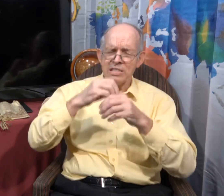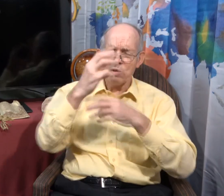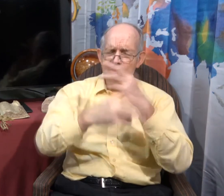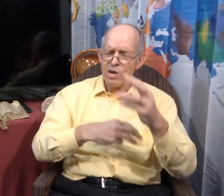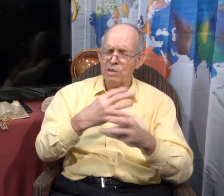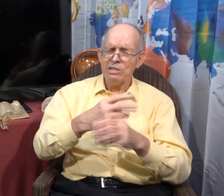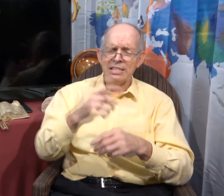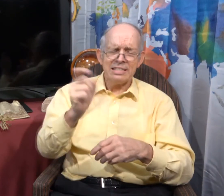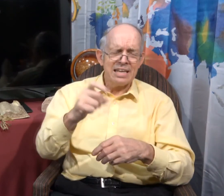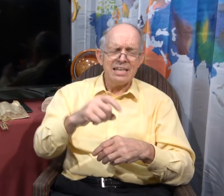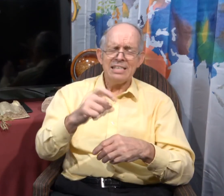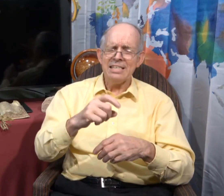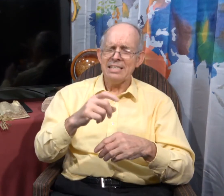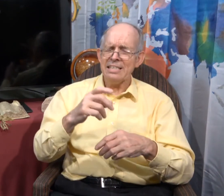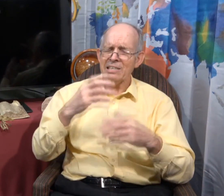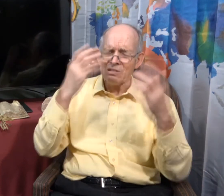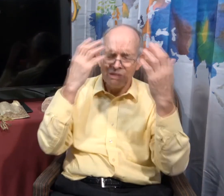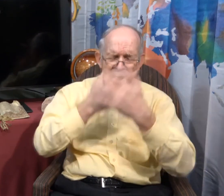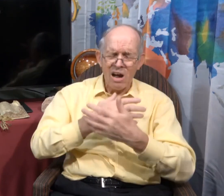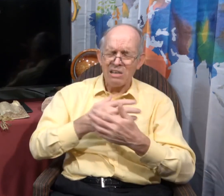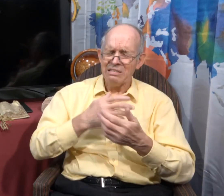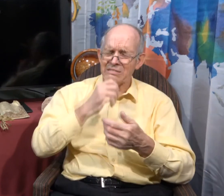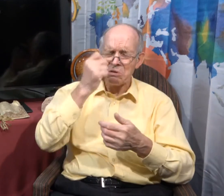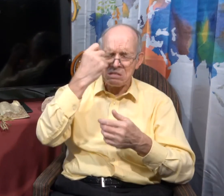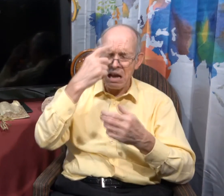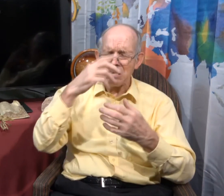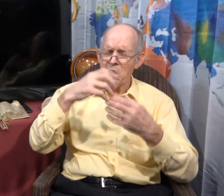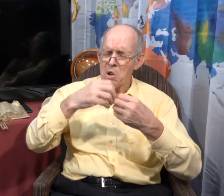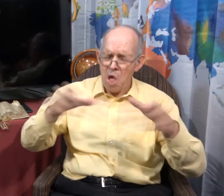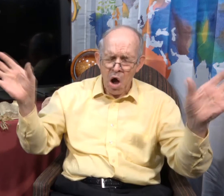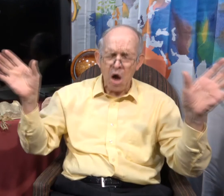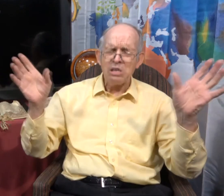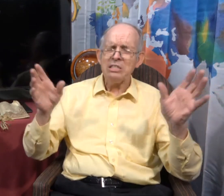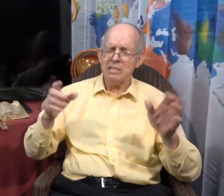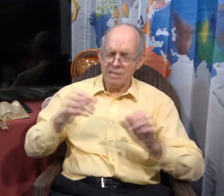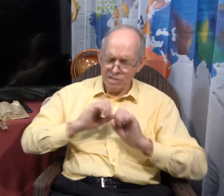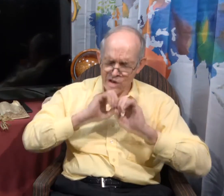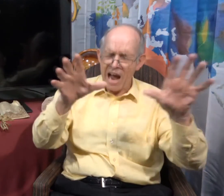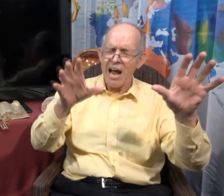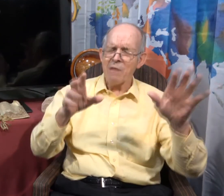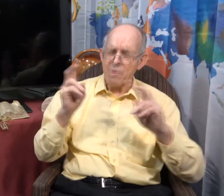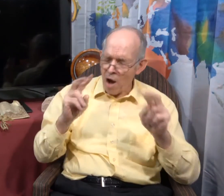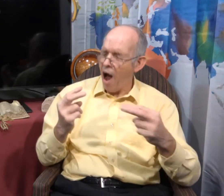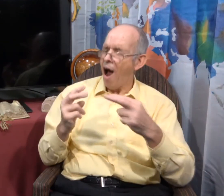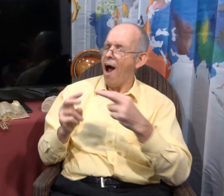the world need dark to take love, shine.